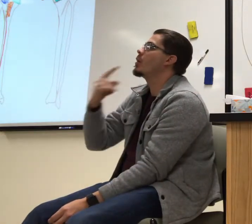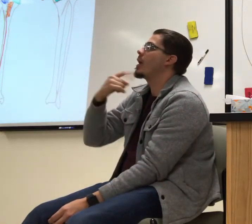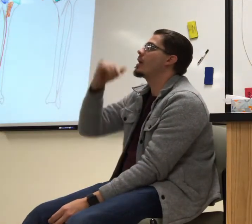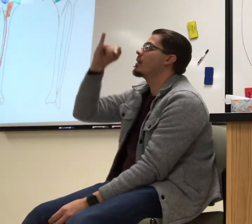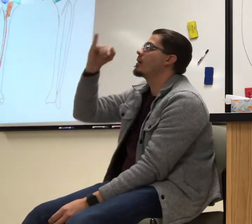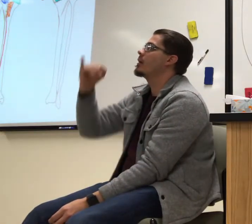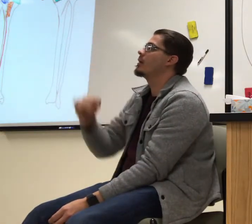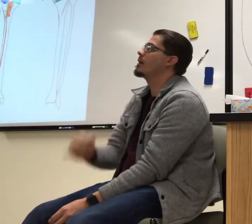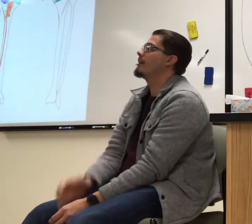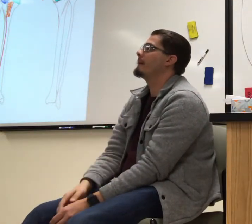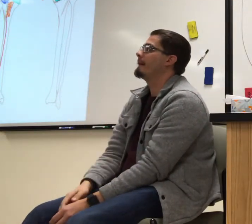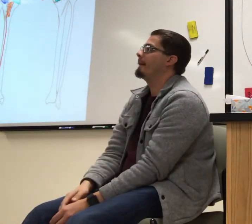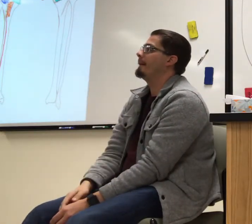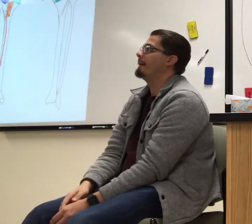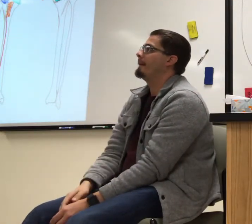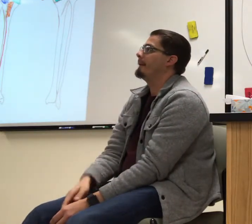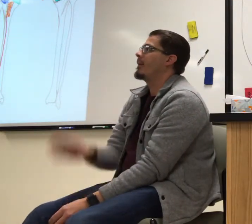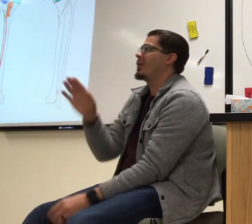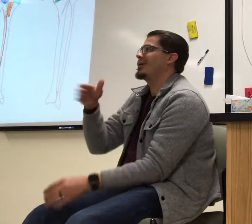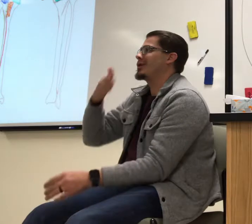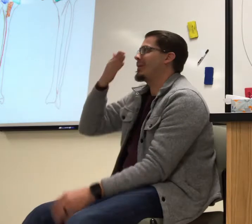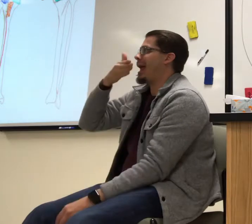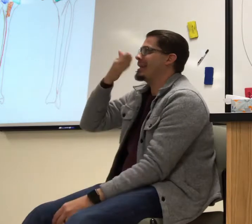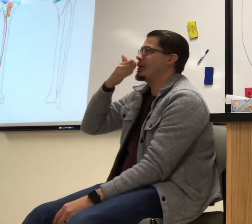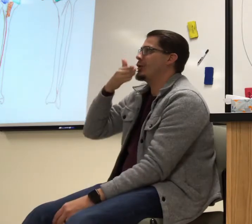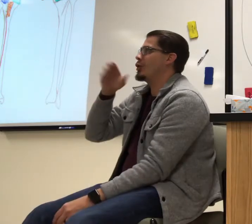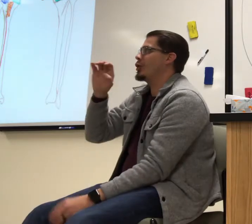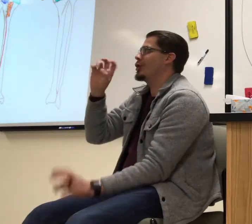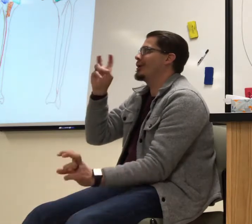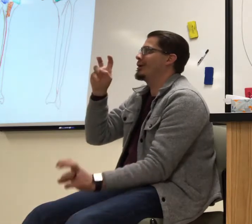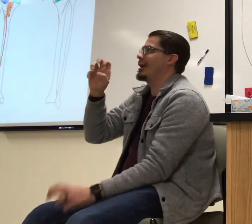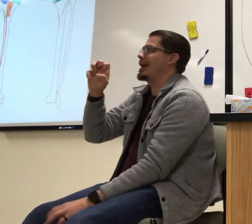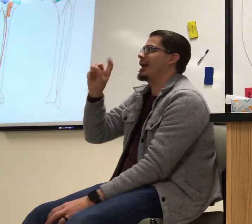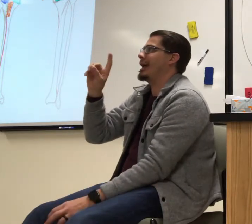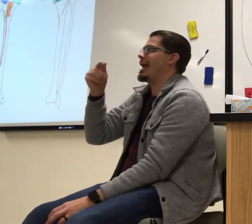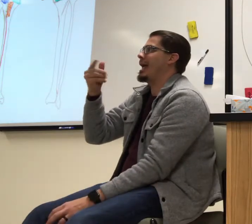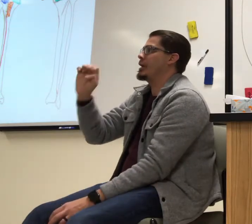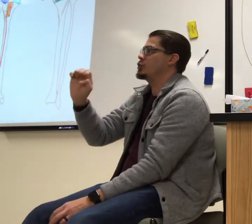I'll describe it as the anterior edge